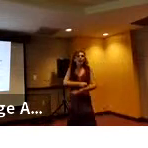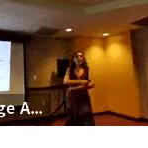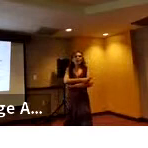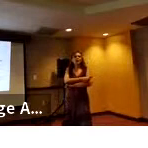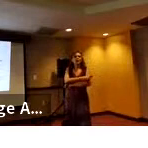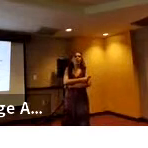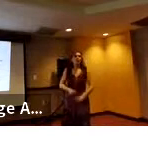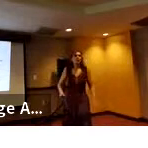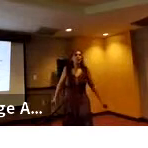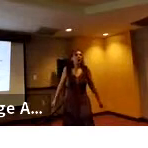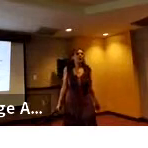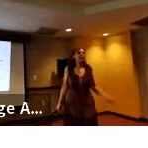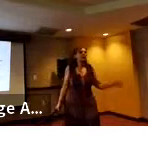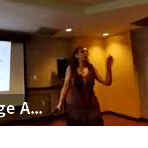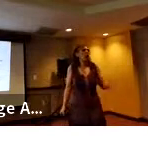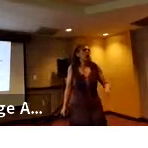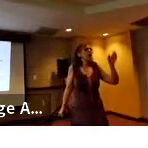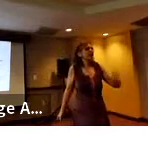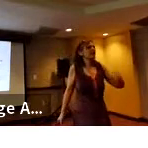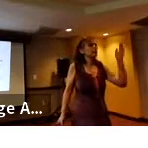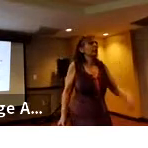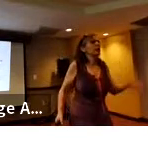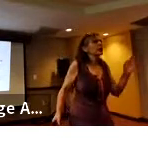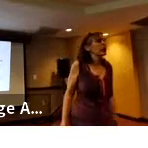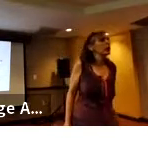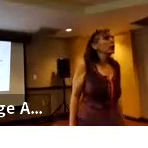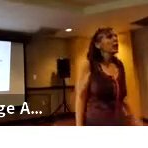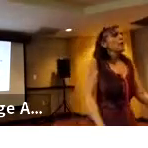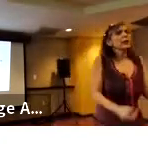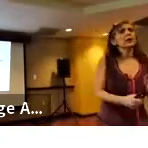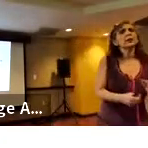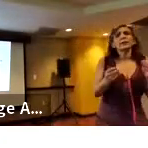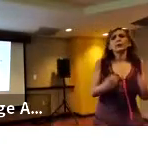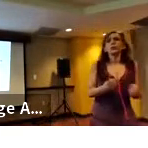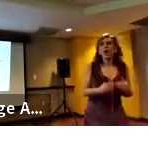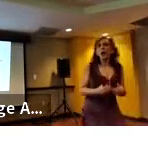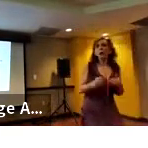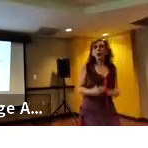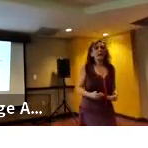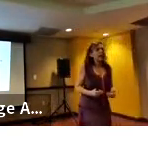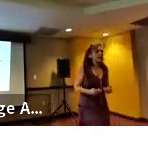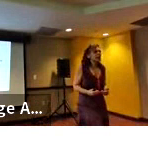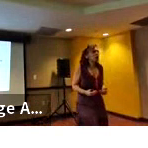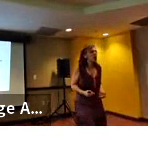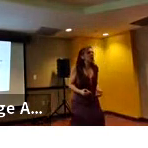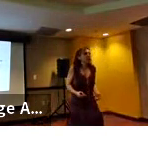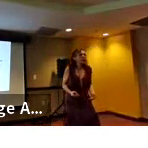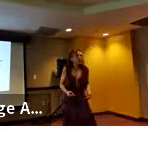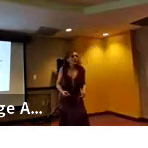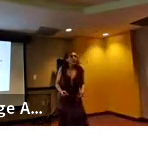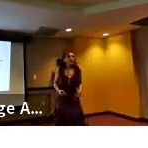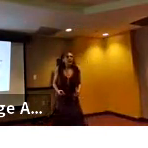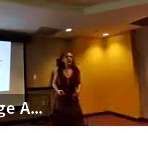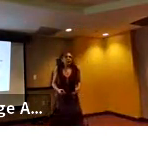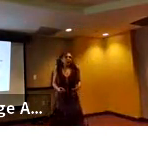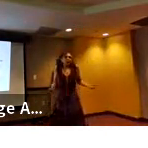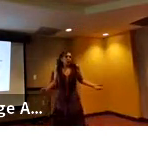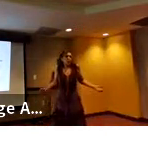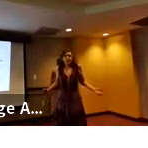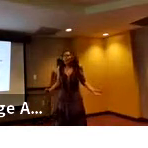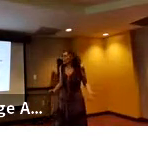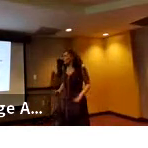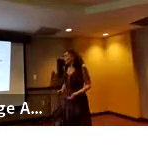We forget about this all the time. This is part of accessibility too, because if you do not look at it as content,